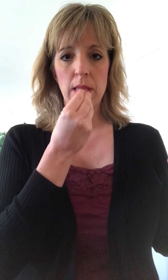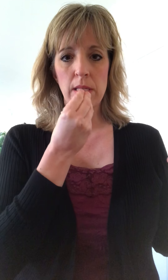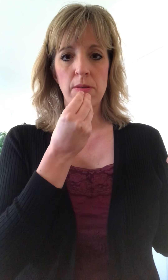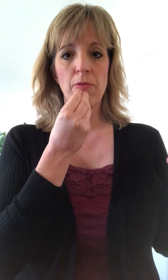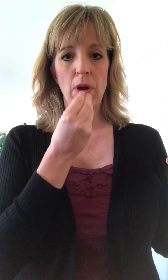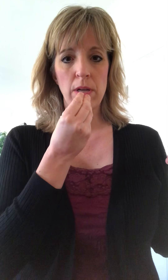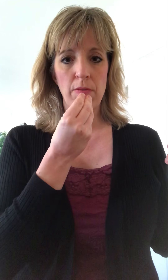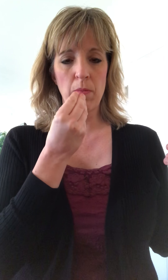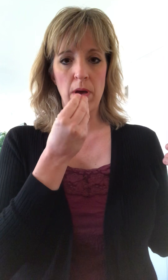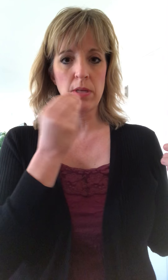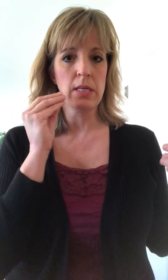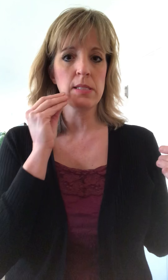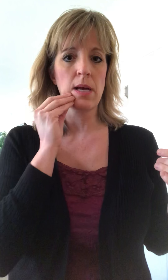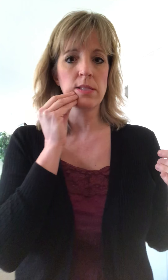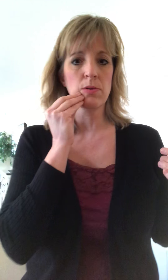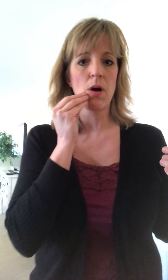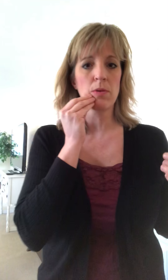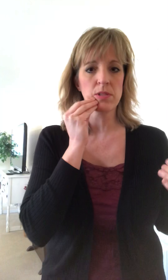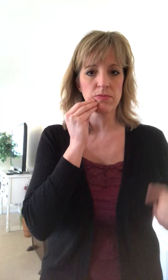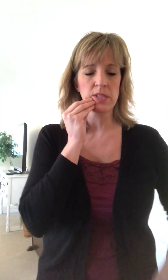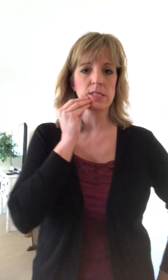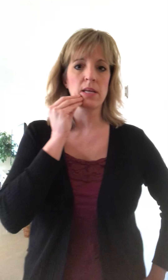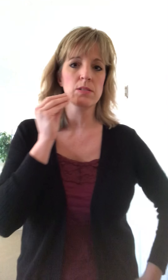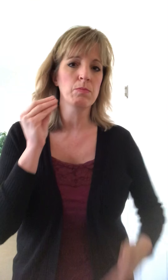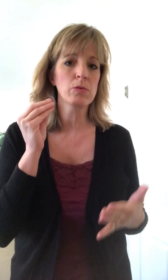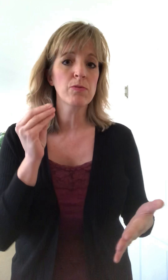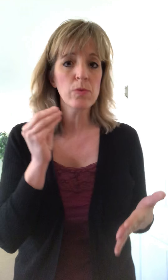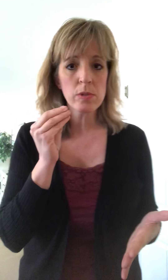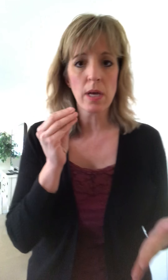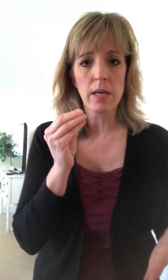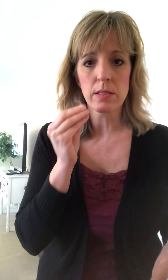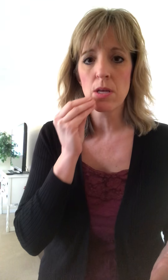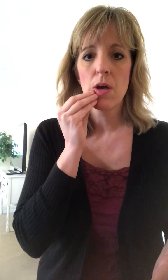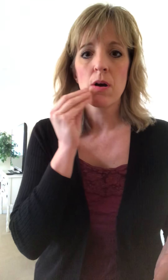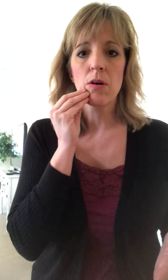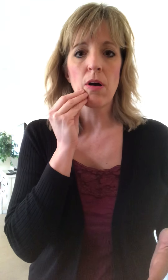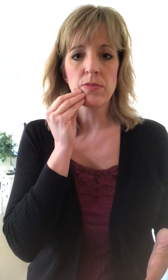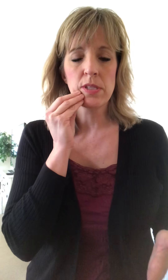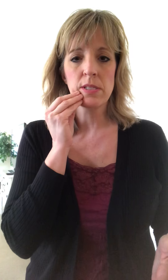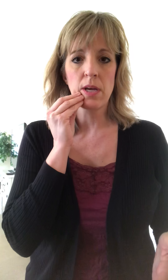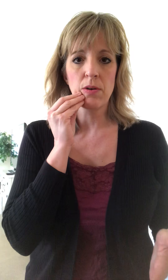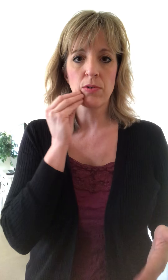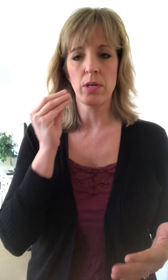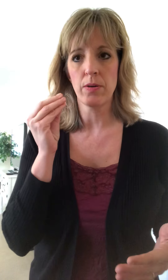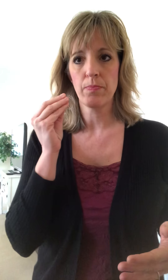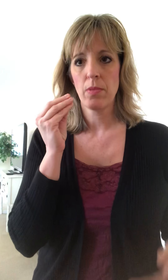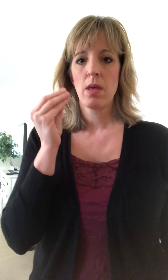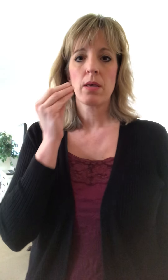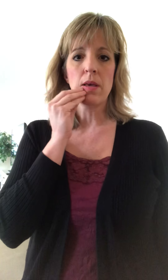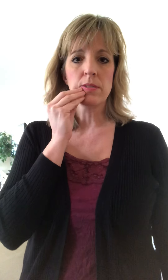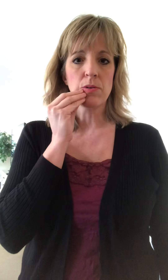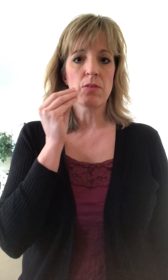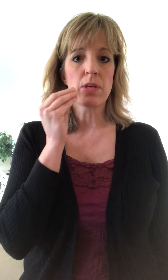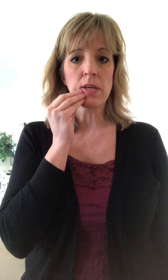things in front of your mouth, any signs. They're always off to the side. So most food signs are off to the side over here. Okay, so you have